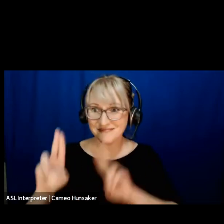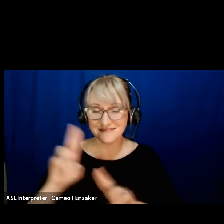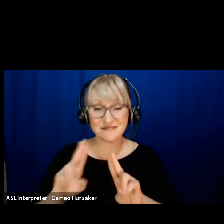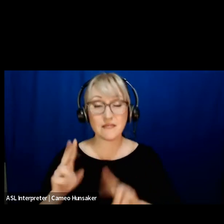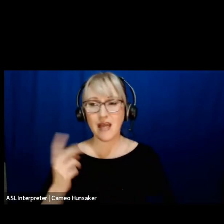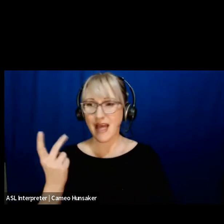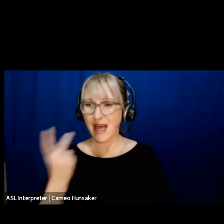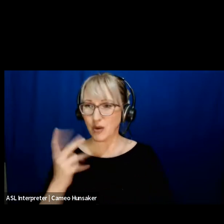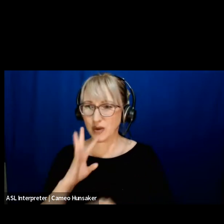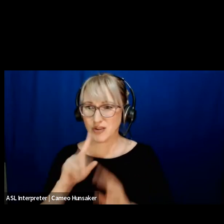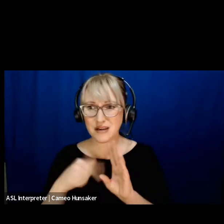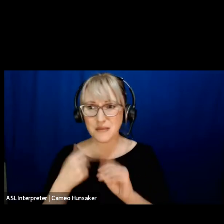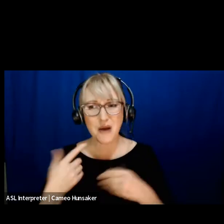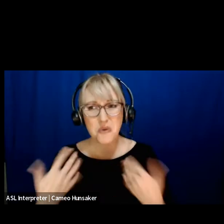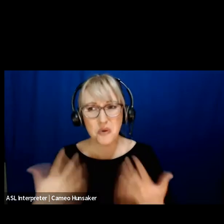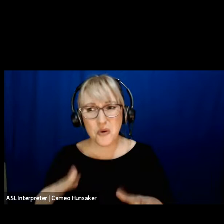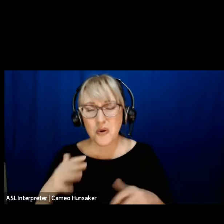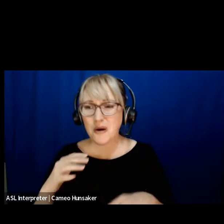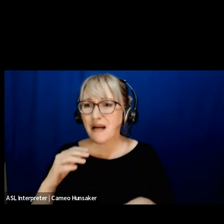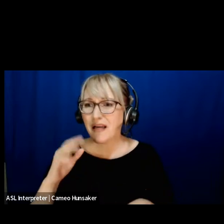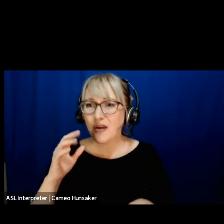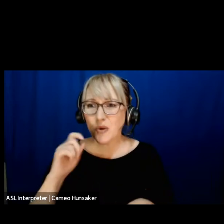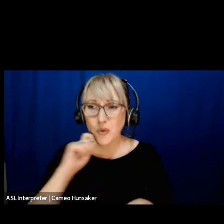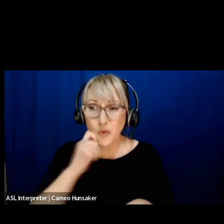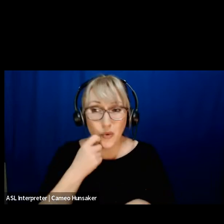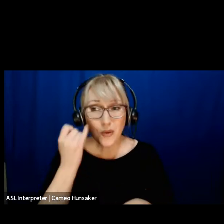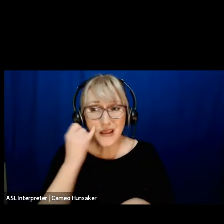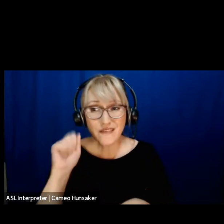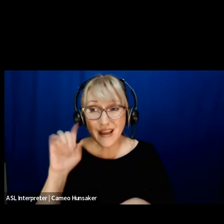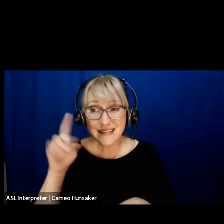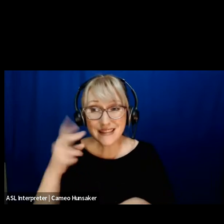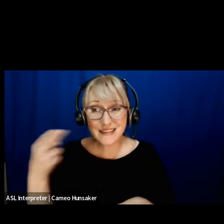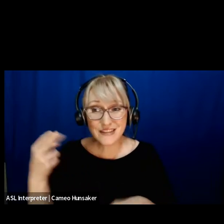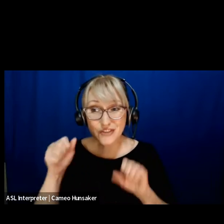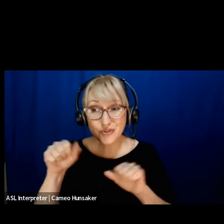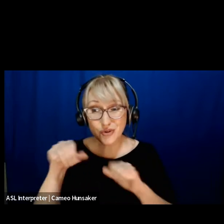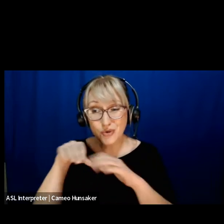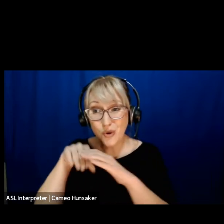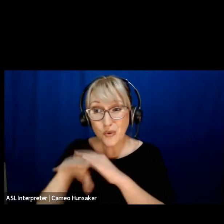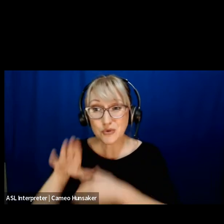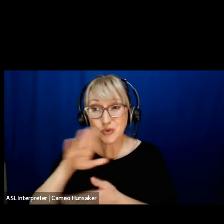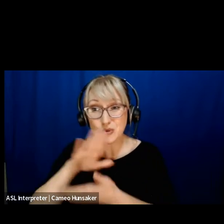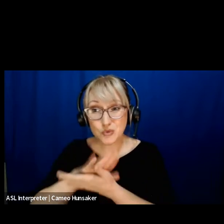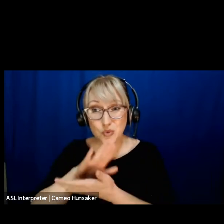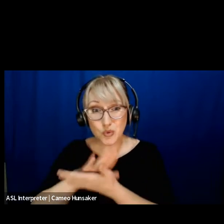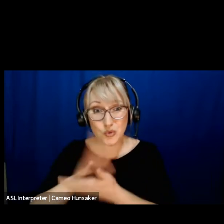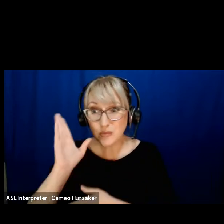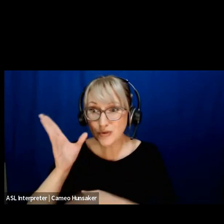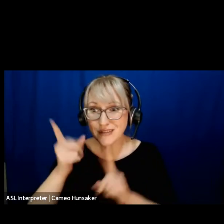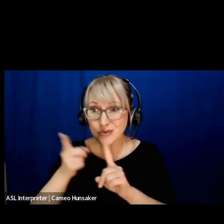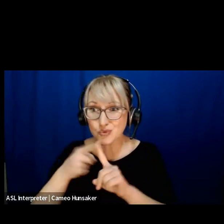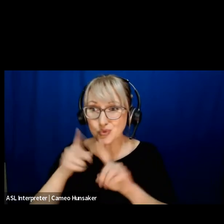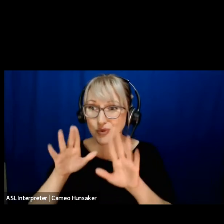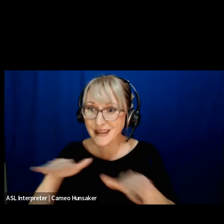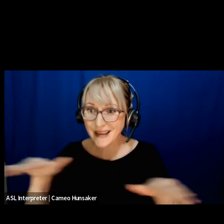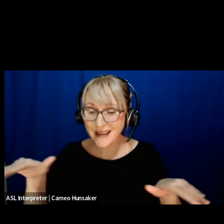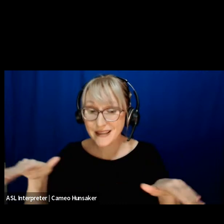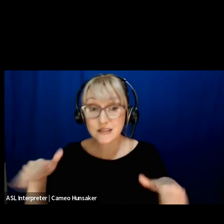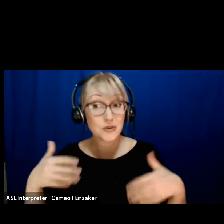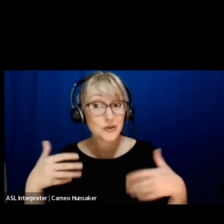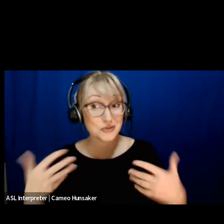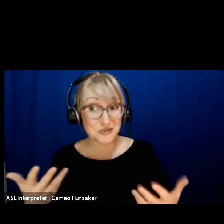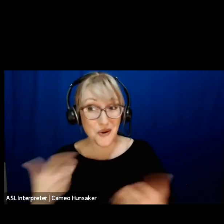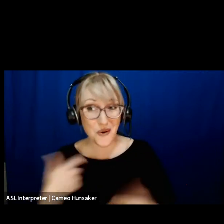if ACDHH could go to the schools and present to the kids. And so we have an